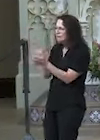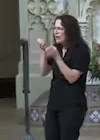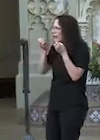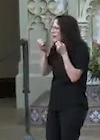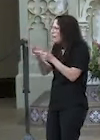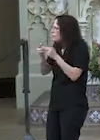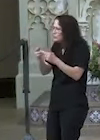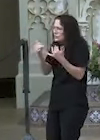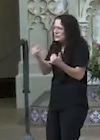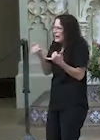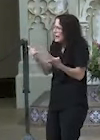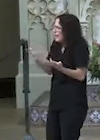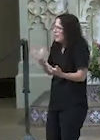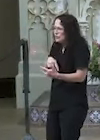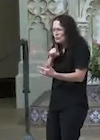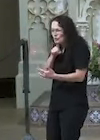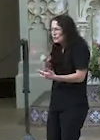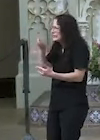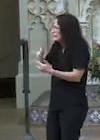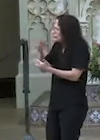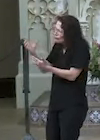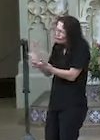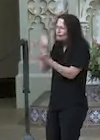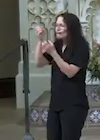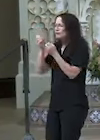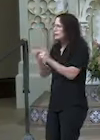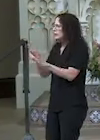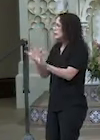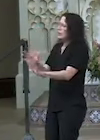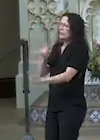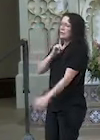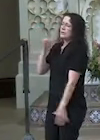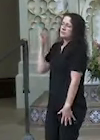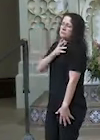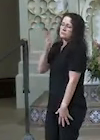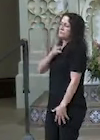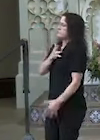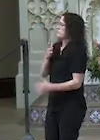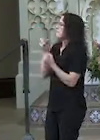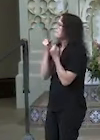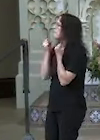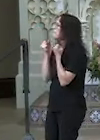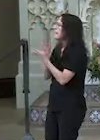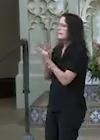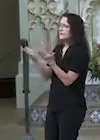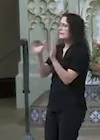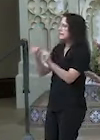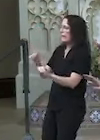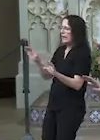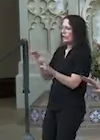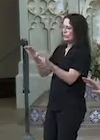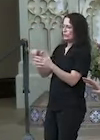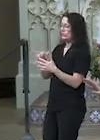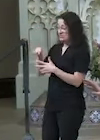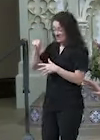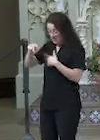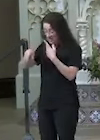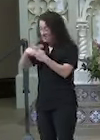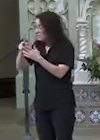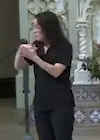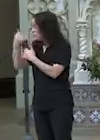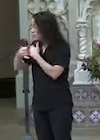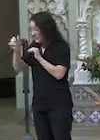opportunities that are in front of us. There is so many opportunities that makes these kind of projects